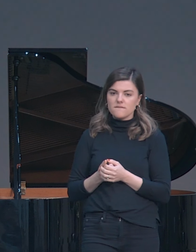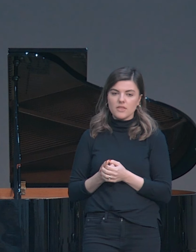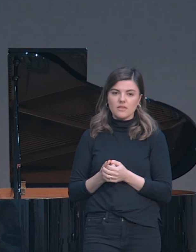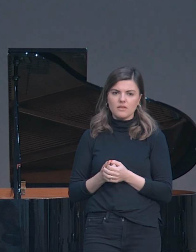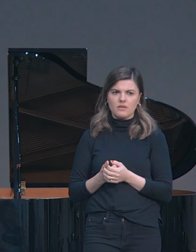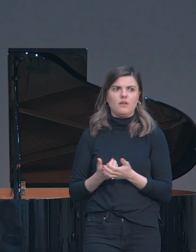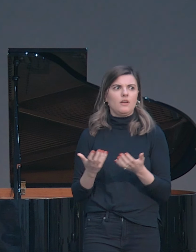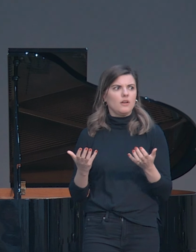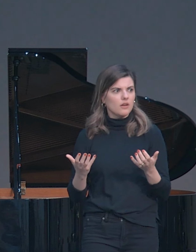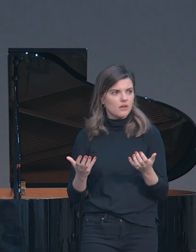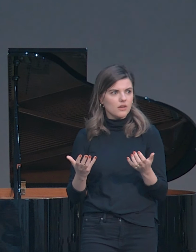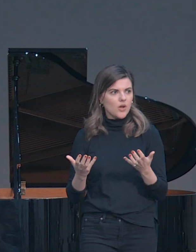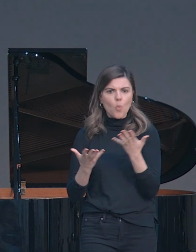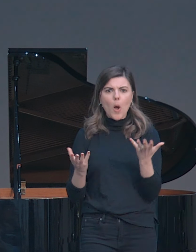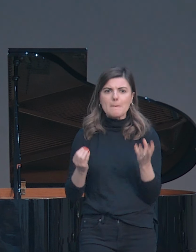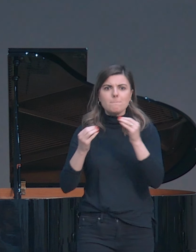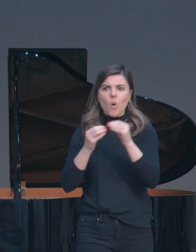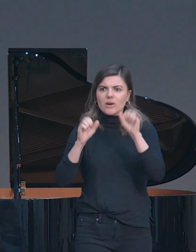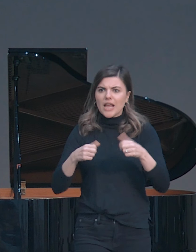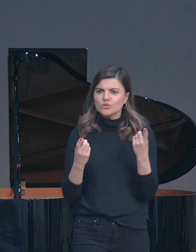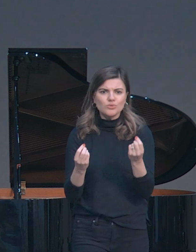So what more could be done?